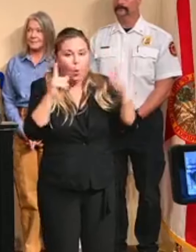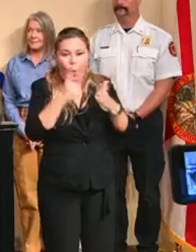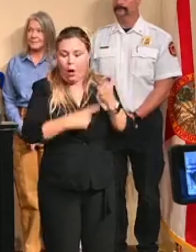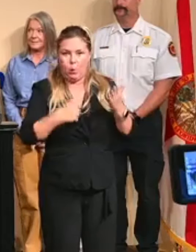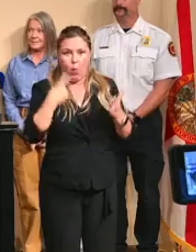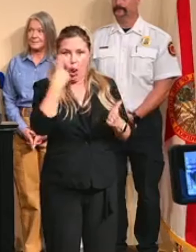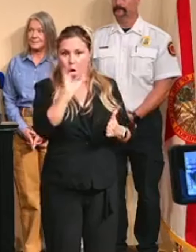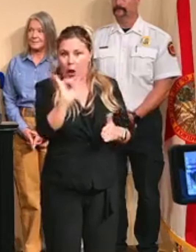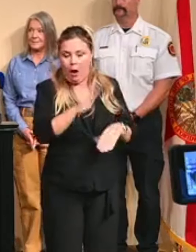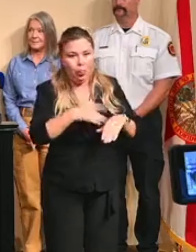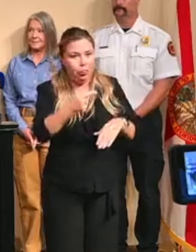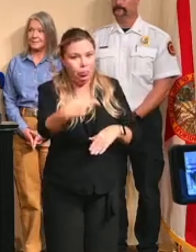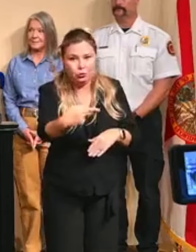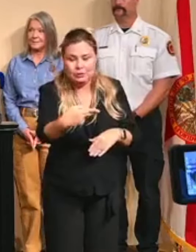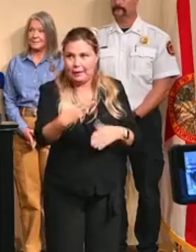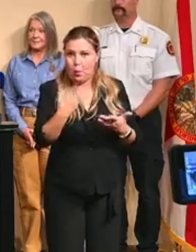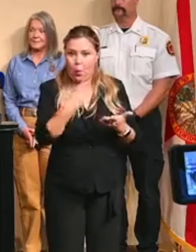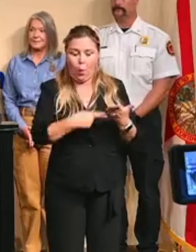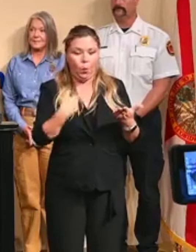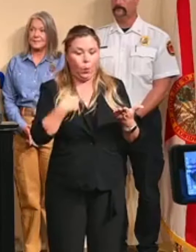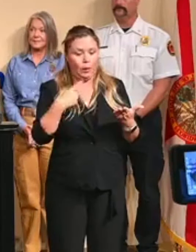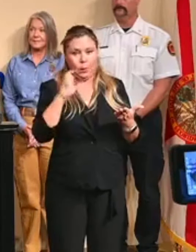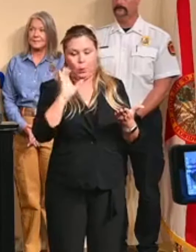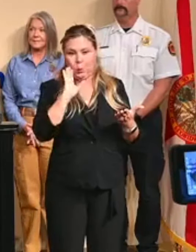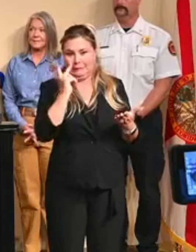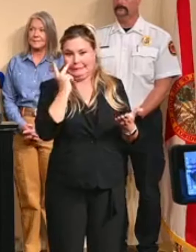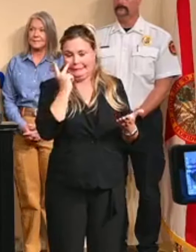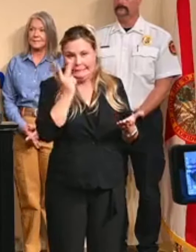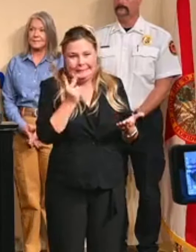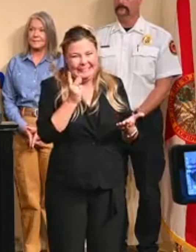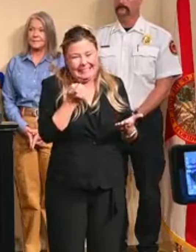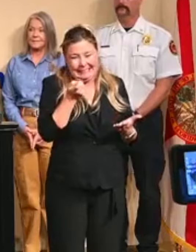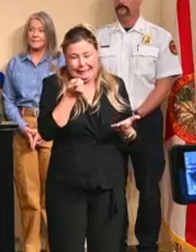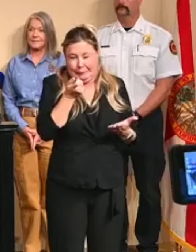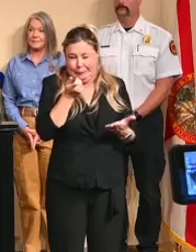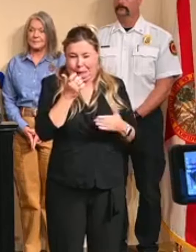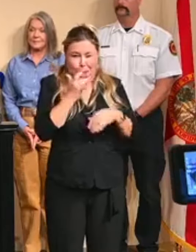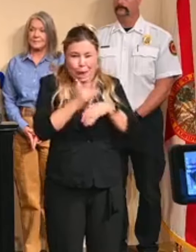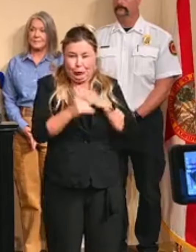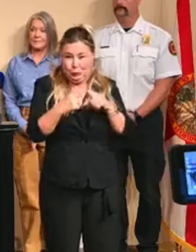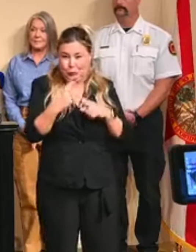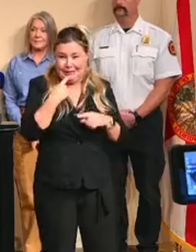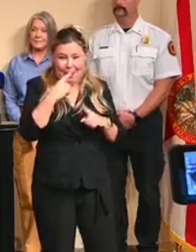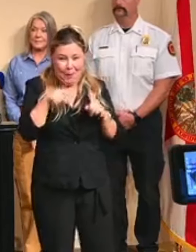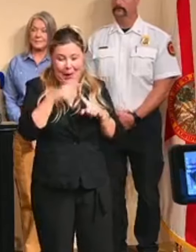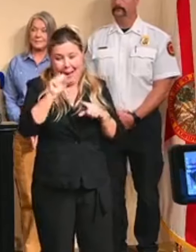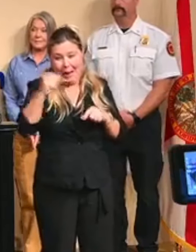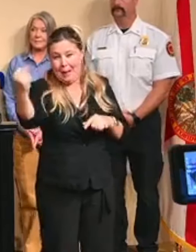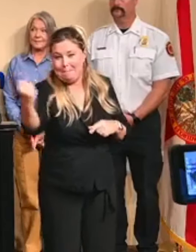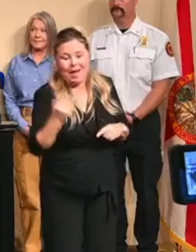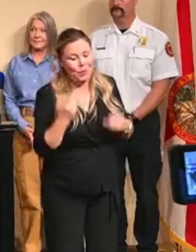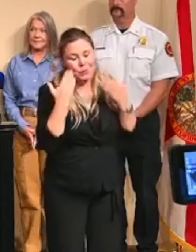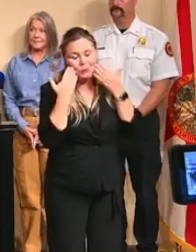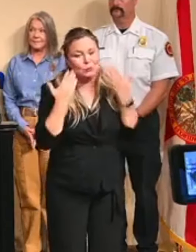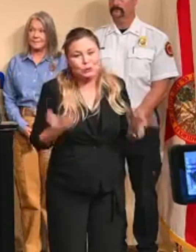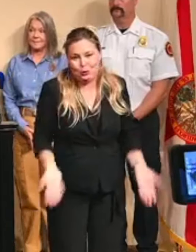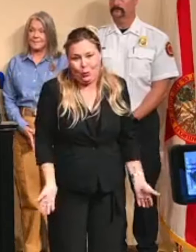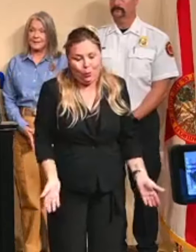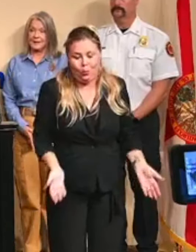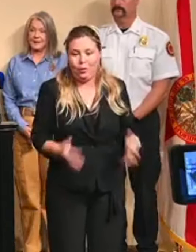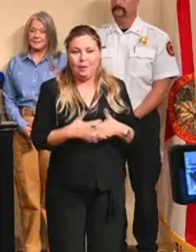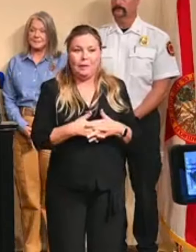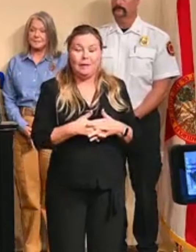bring on Thursday and what we're going to see. So that's a little premature to give you exact times or anything when anybody can return to their